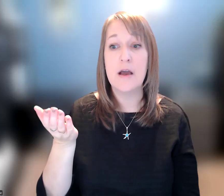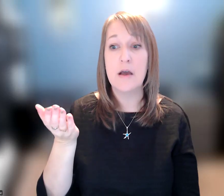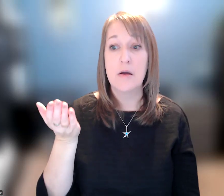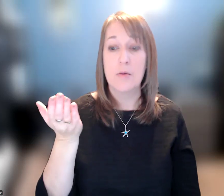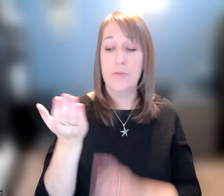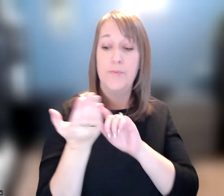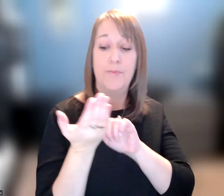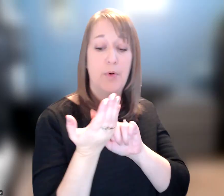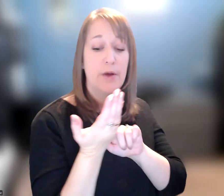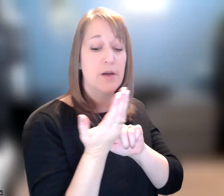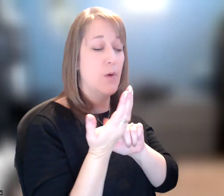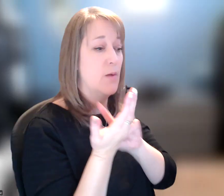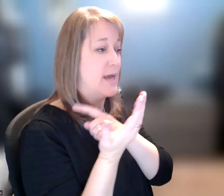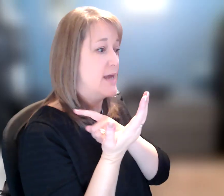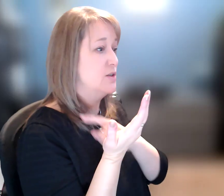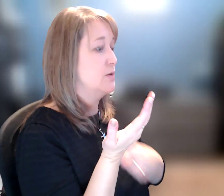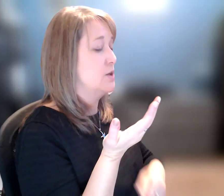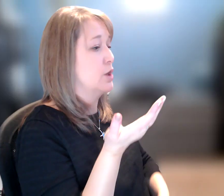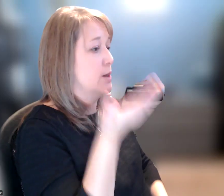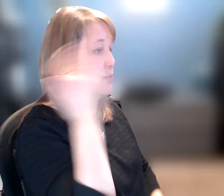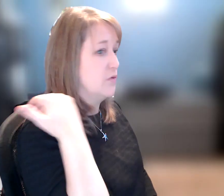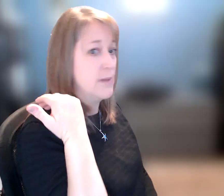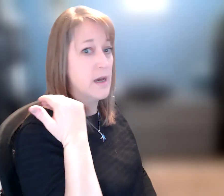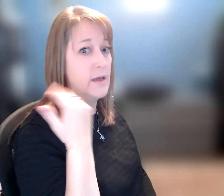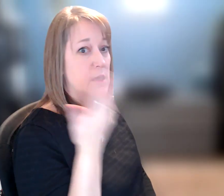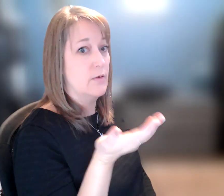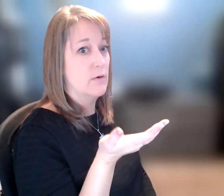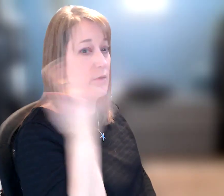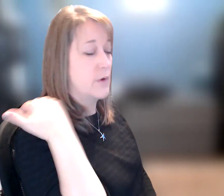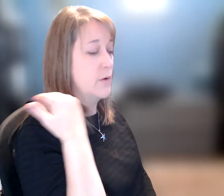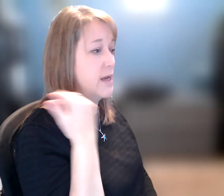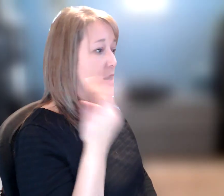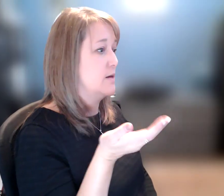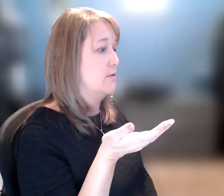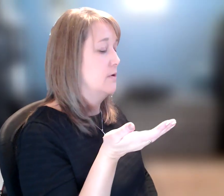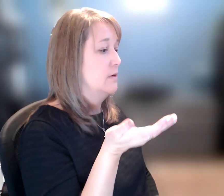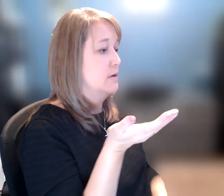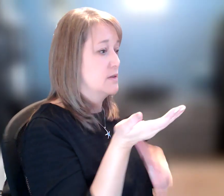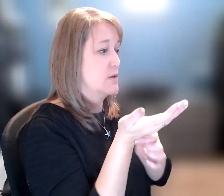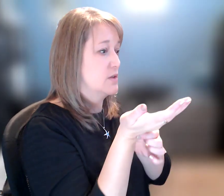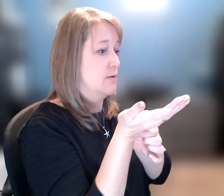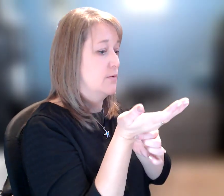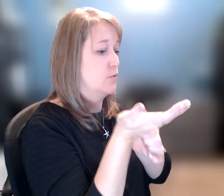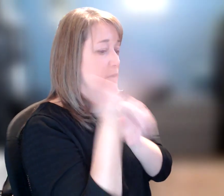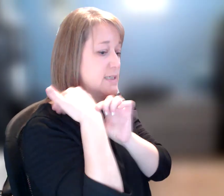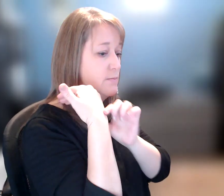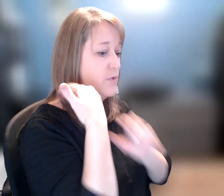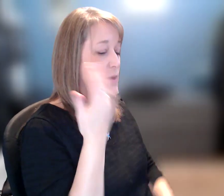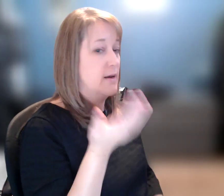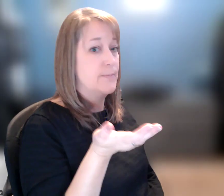to point your palm behind you and you're going to move behind you, throw it behind you. So there's a wrist movement.